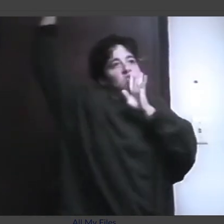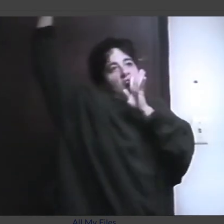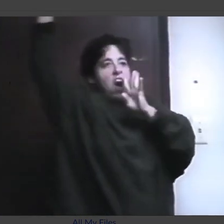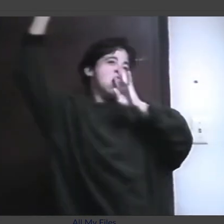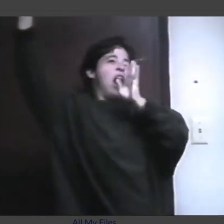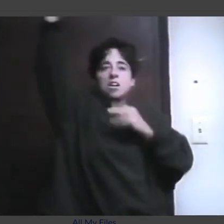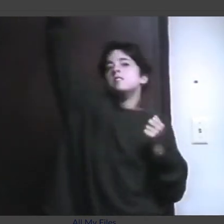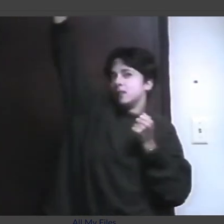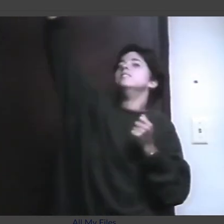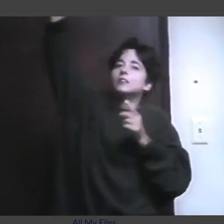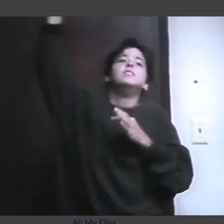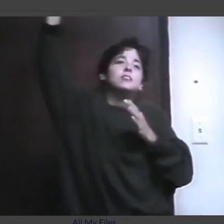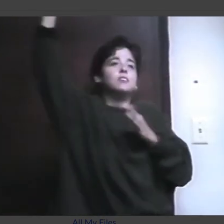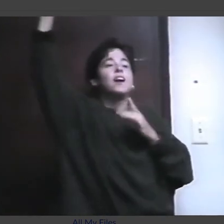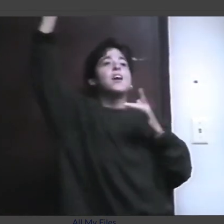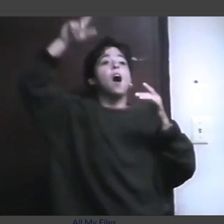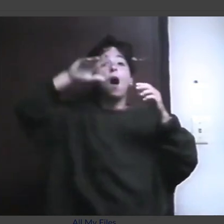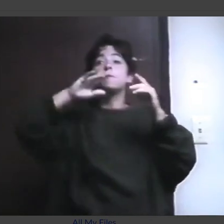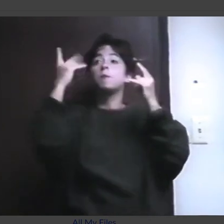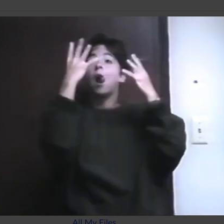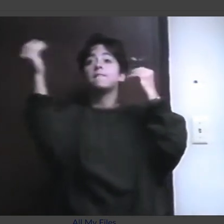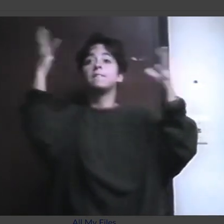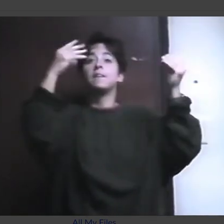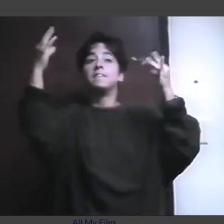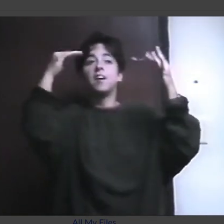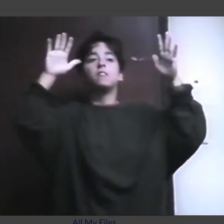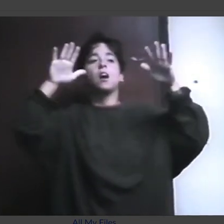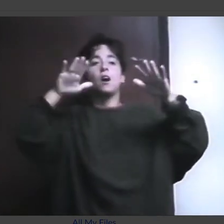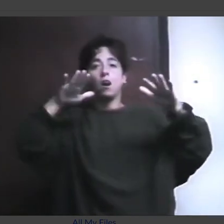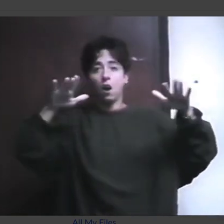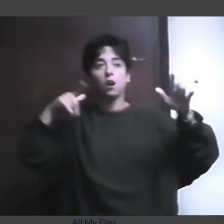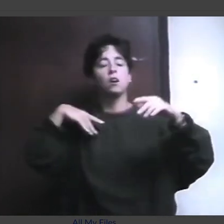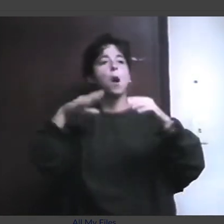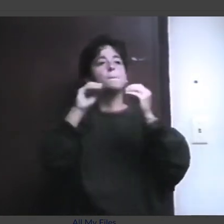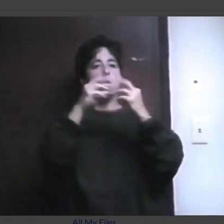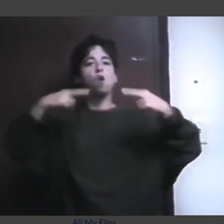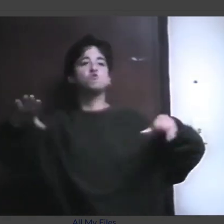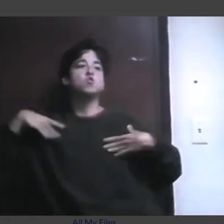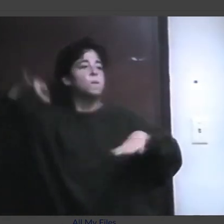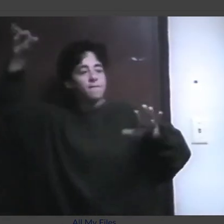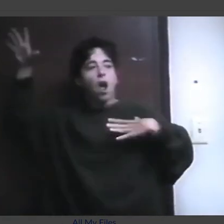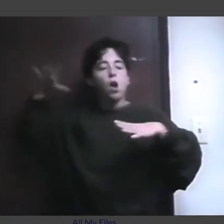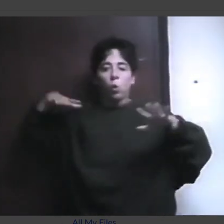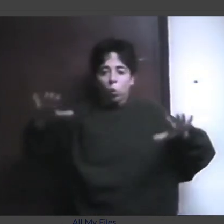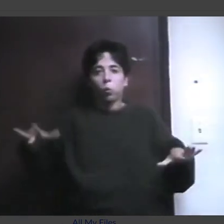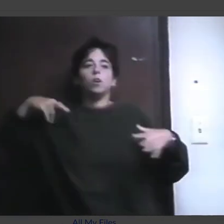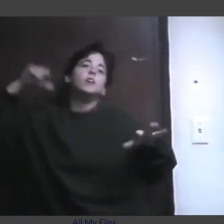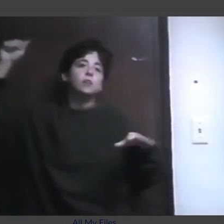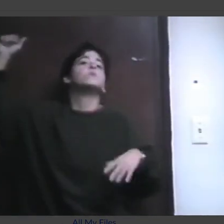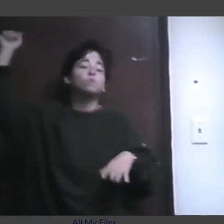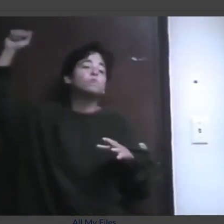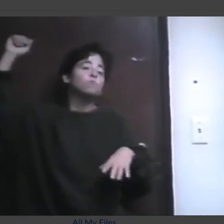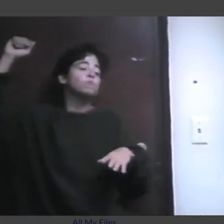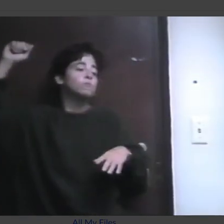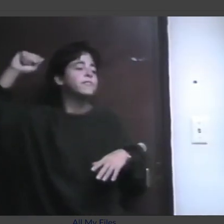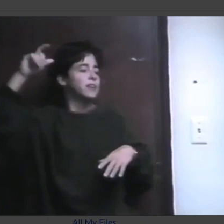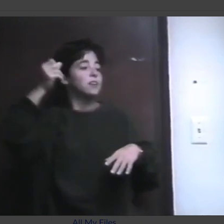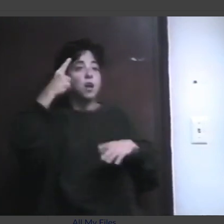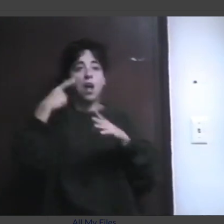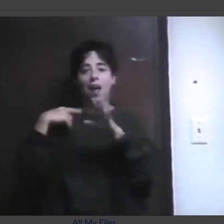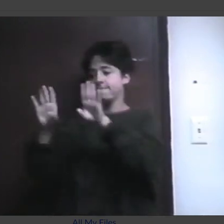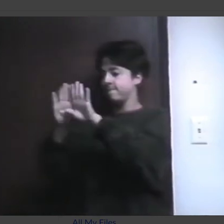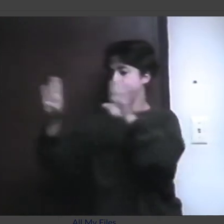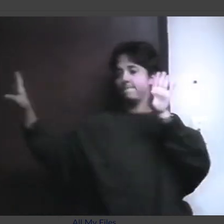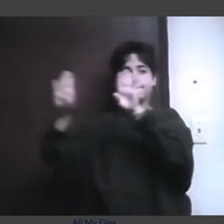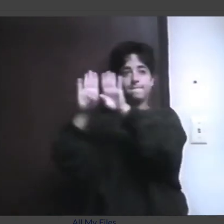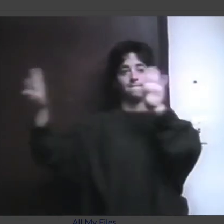it was very crammed. There was many people on the subway. It felt as if we were all sardines squished in a can